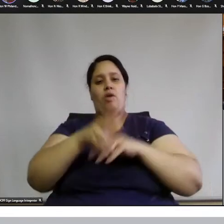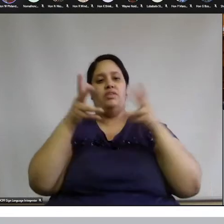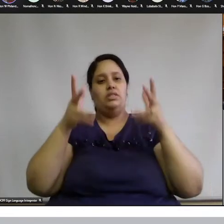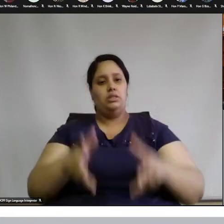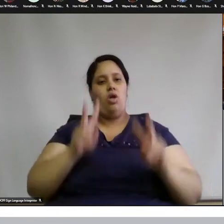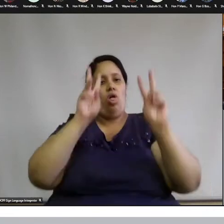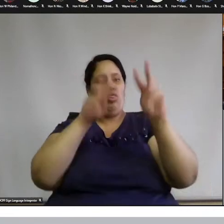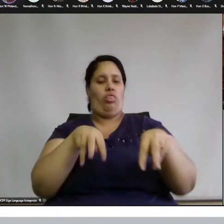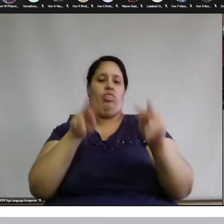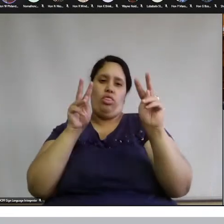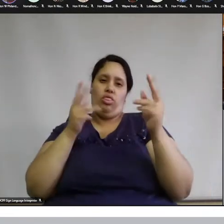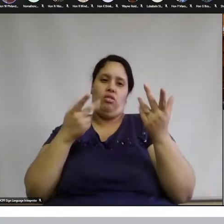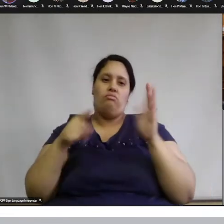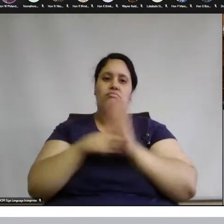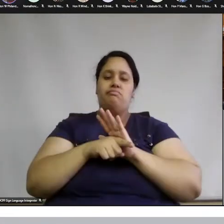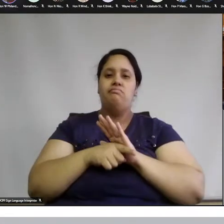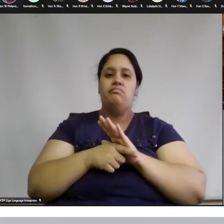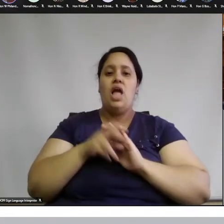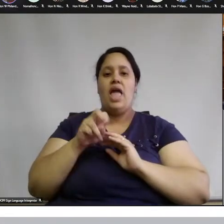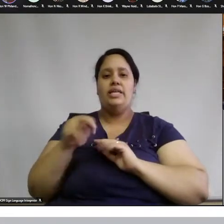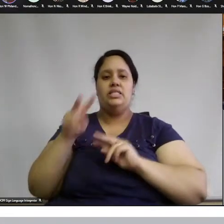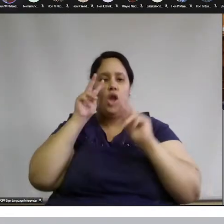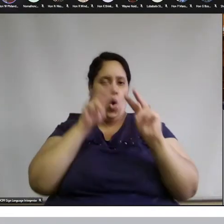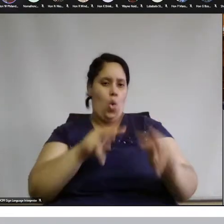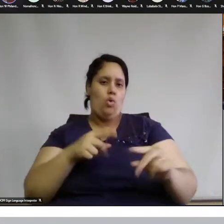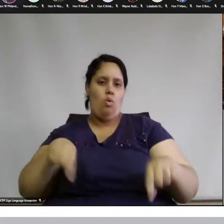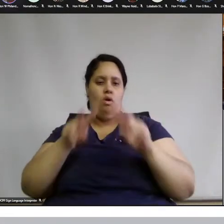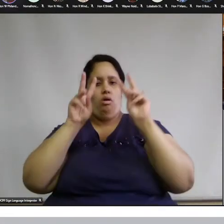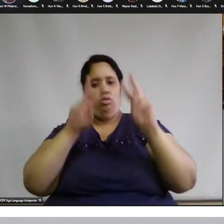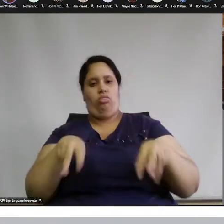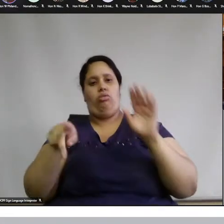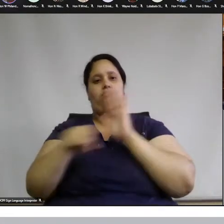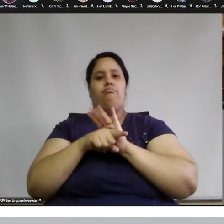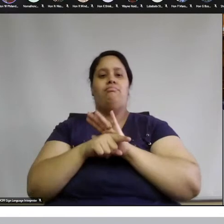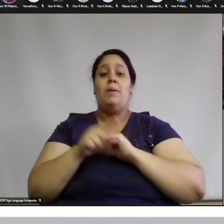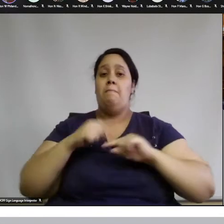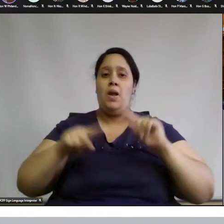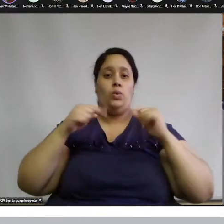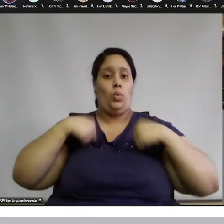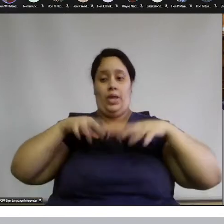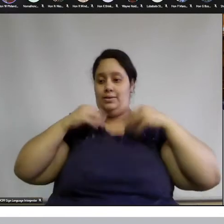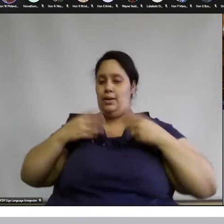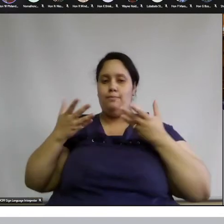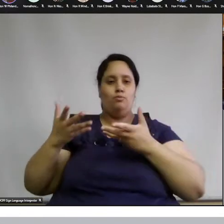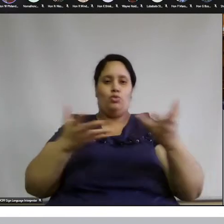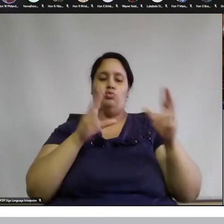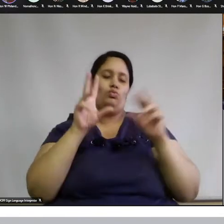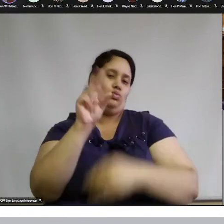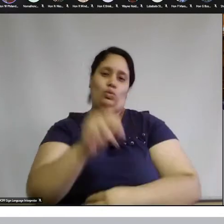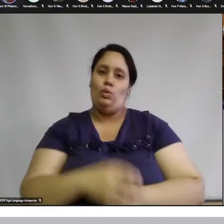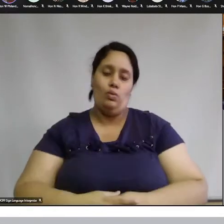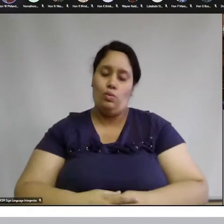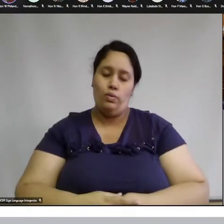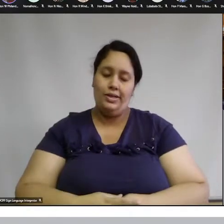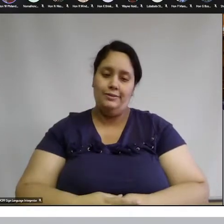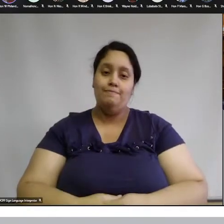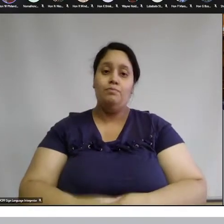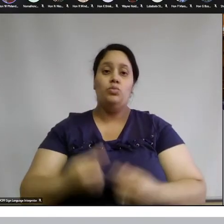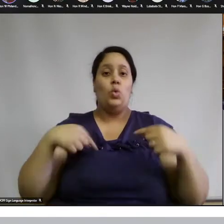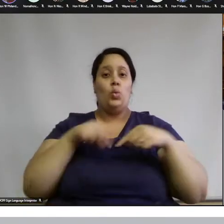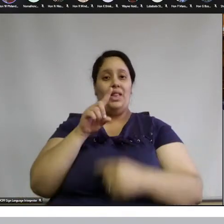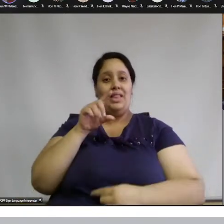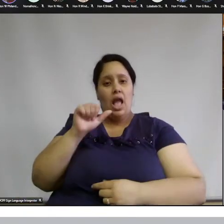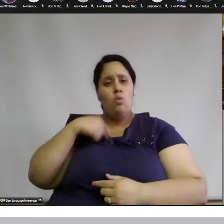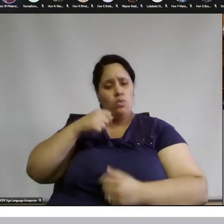vlak. Die ANC kyk ons almal vlak, maar ons gaan nie tot op daardie vlak daal nie. As the DA,